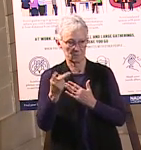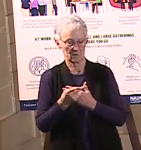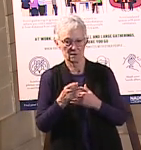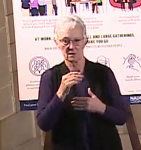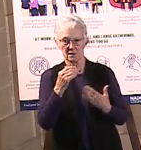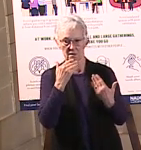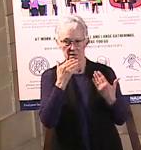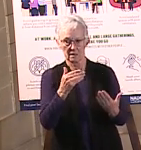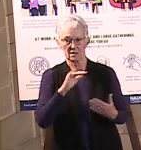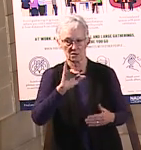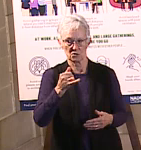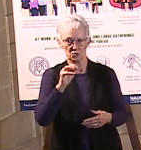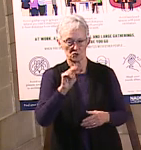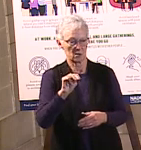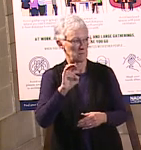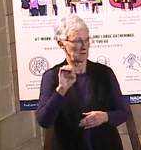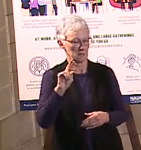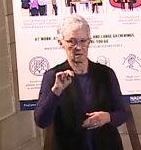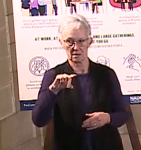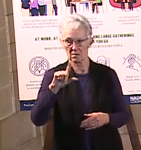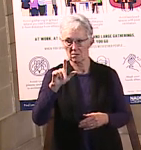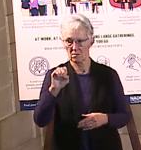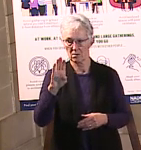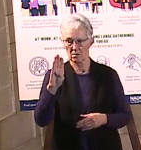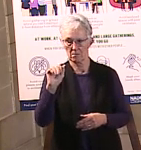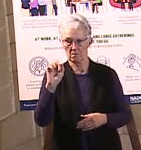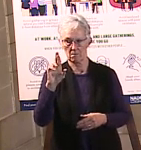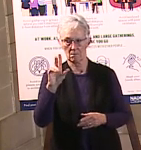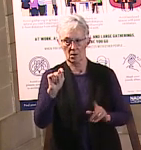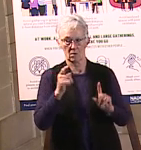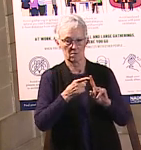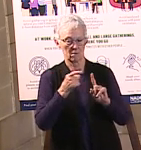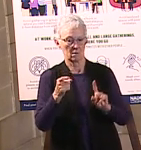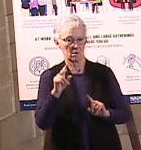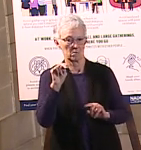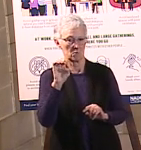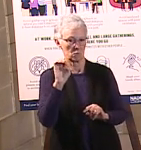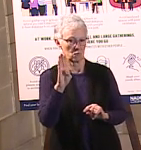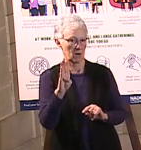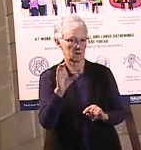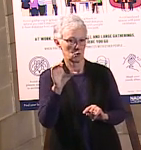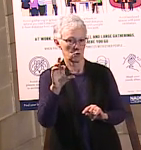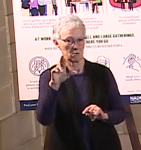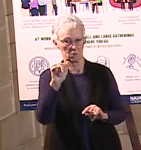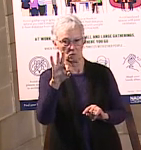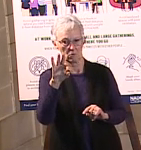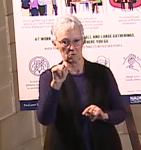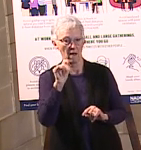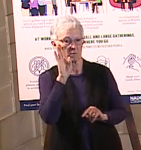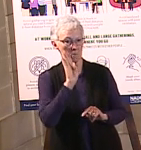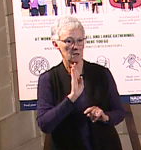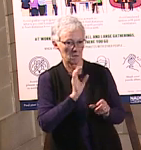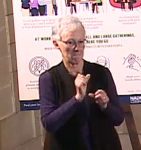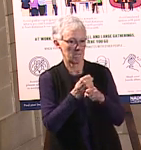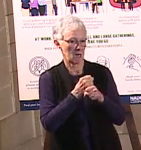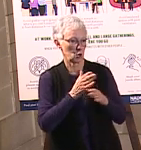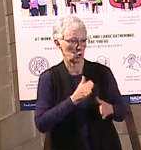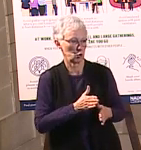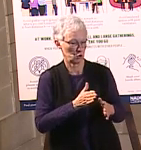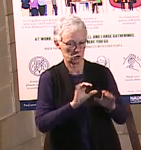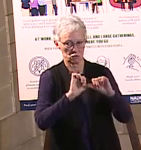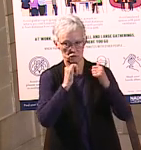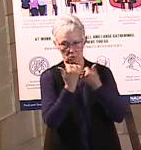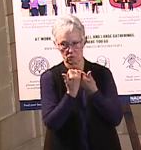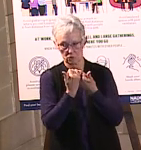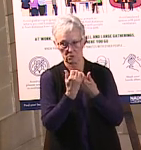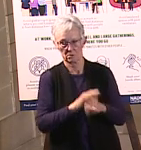Jim Engelbart from the Nebraska Craft Brewers Association for talking about how we can continue to support our craft brewers. Again, folks, remind